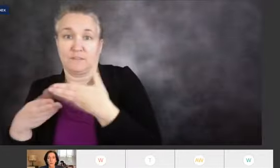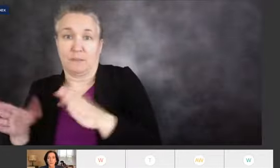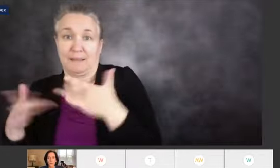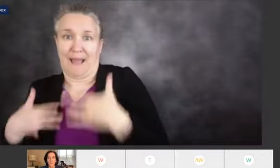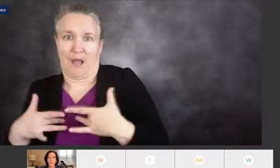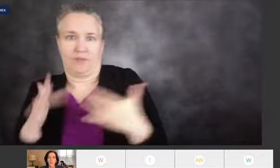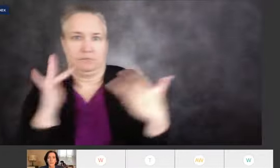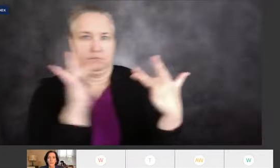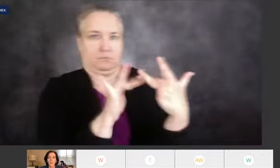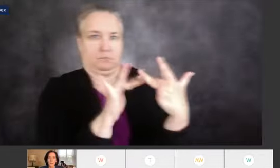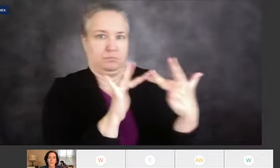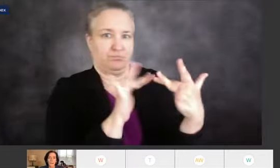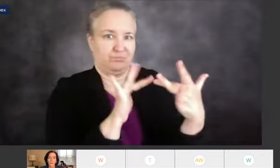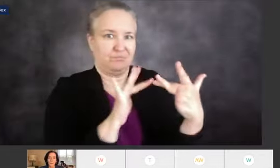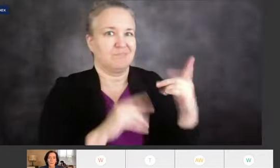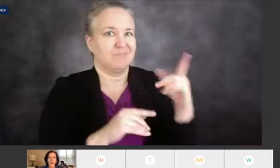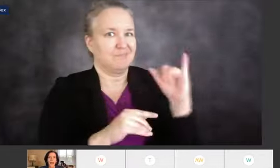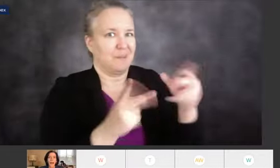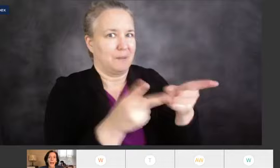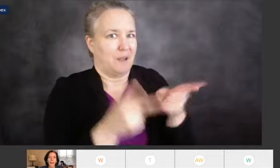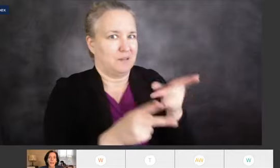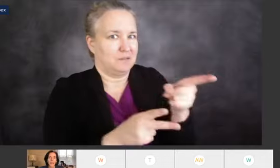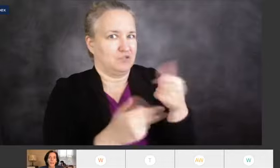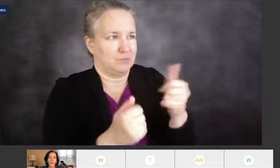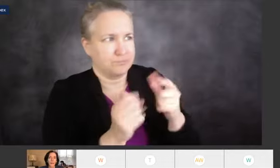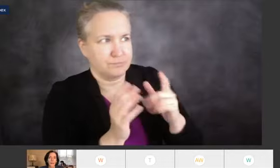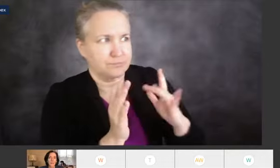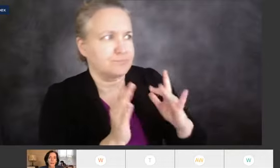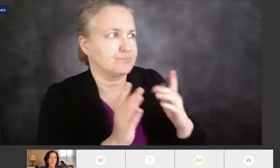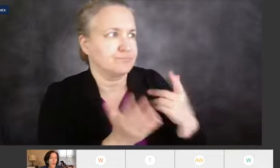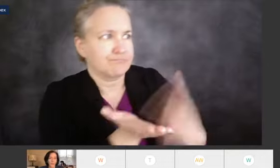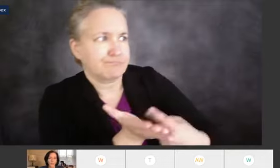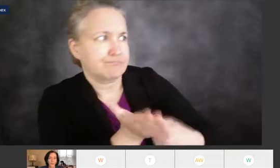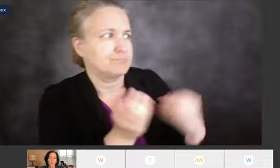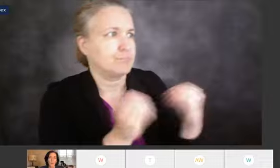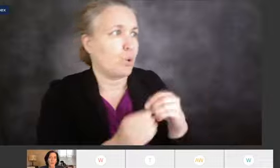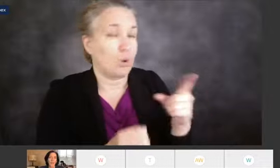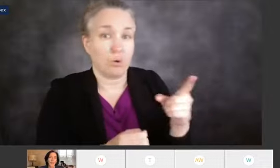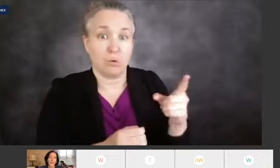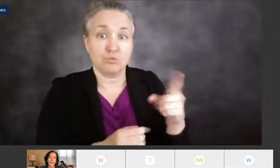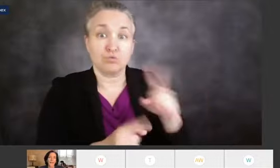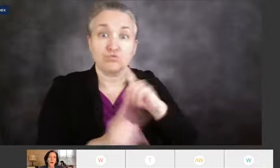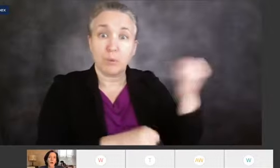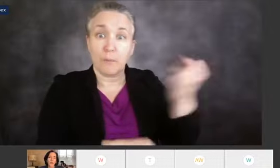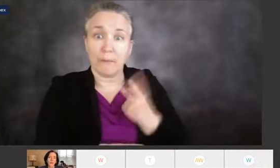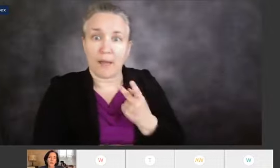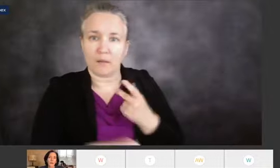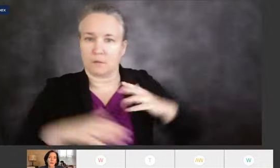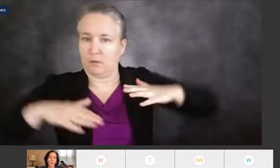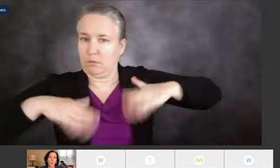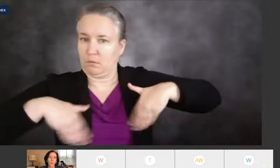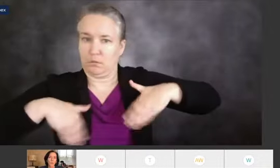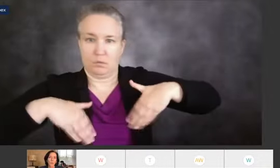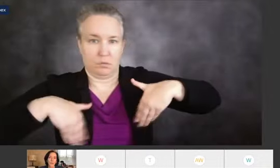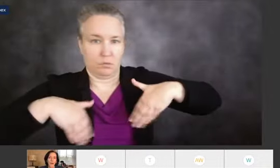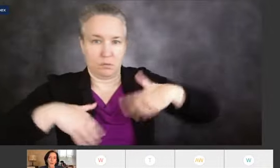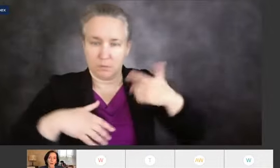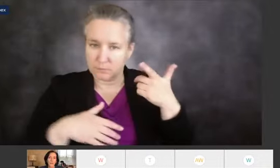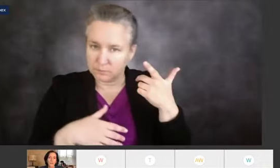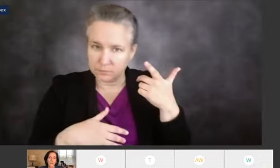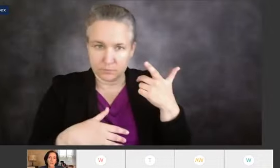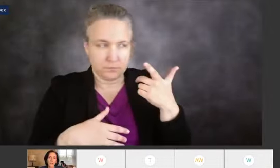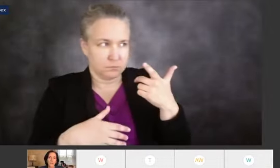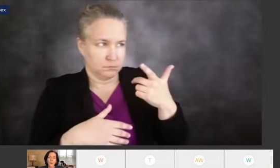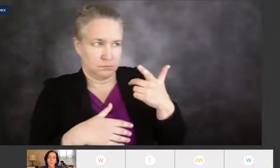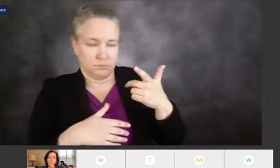at the National Board of Osteopathic Medical Examiners. I have not gotten a report back yet on how